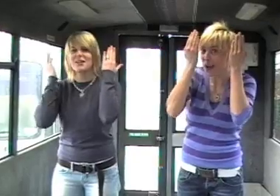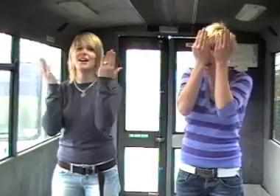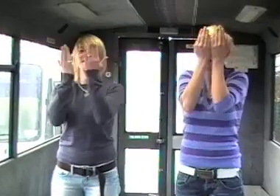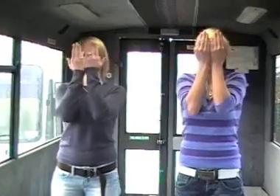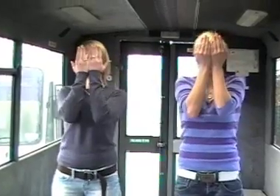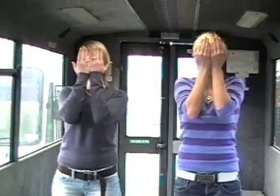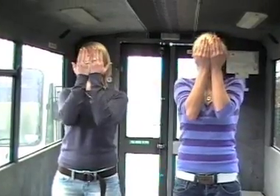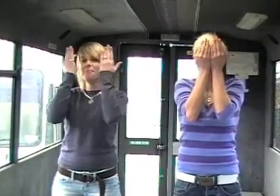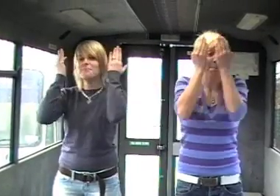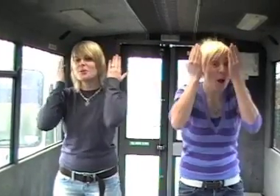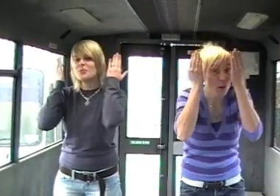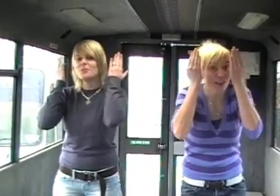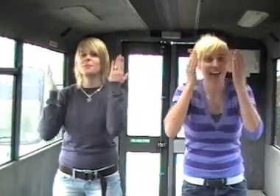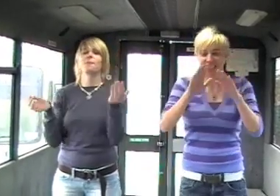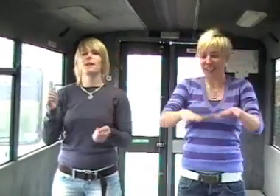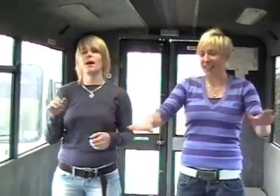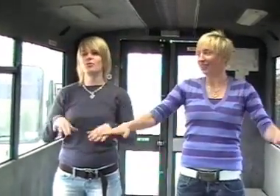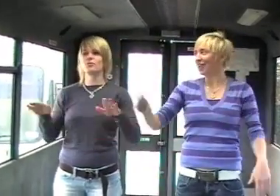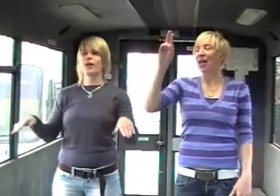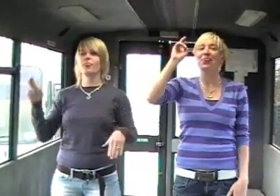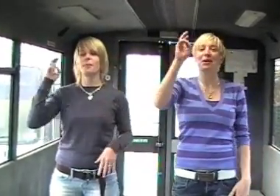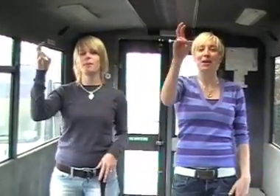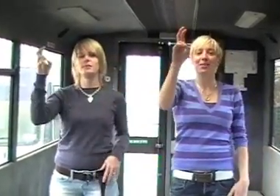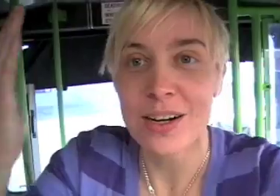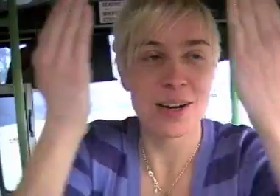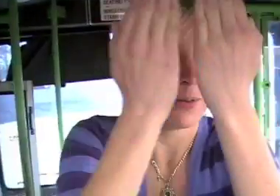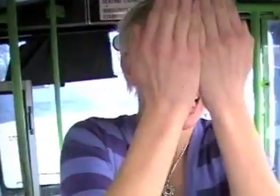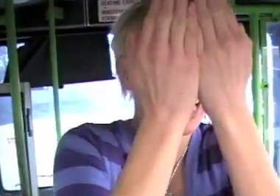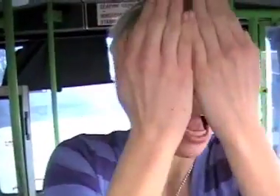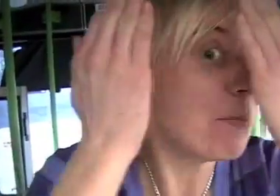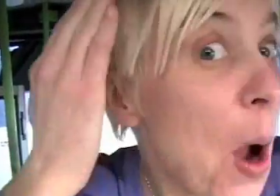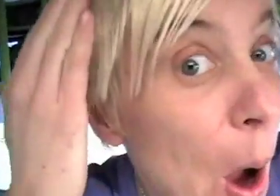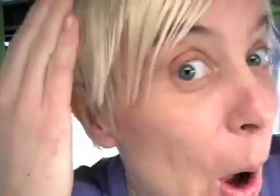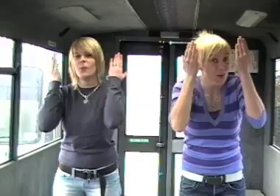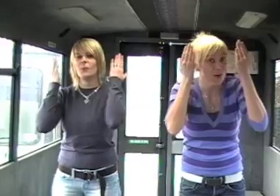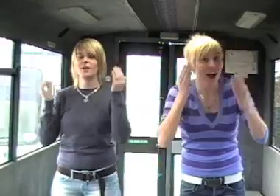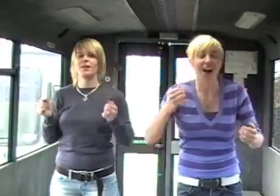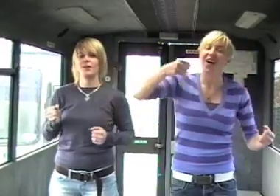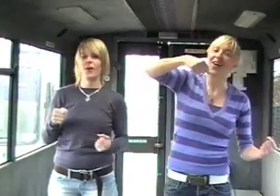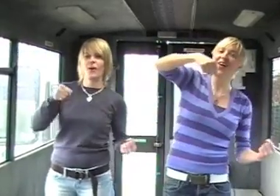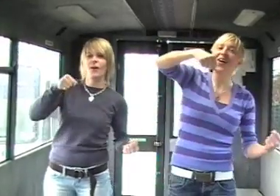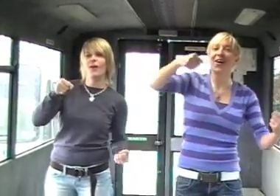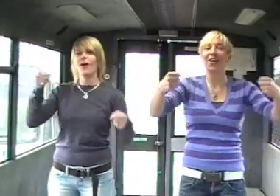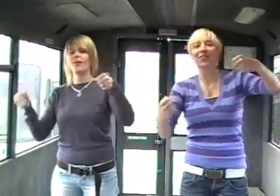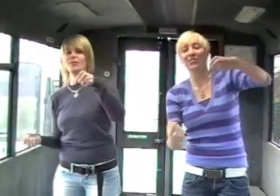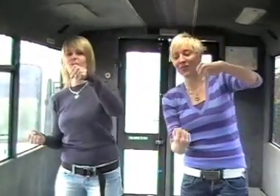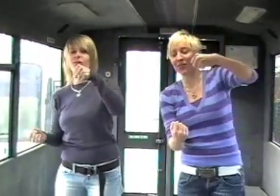peek-a-boo, peek-a-boo. The children on the bus play peek-a-boo all through